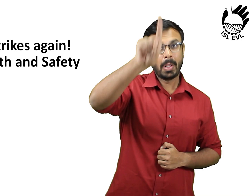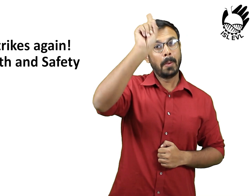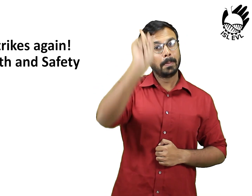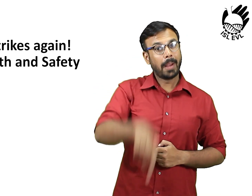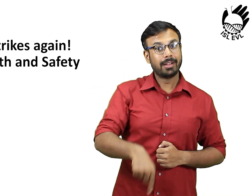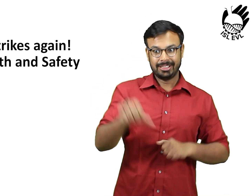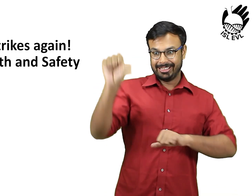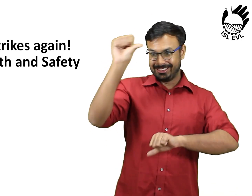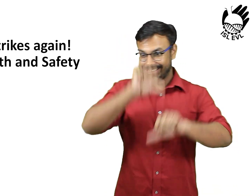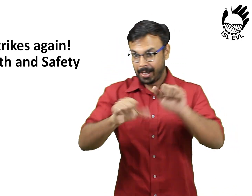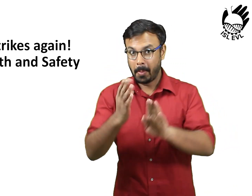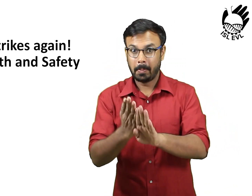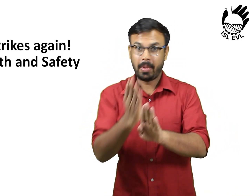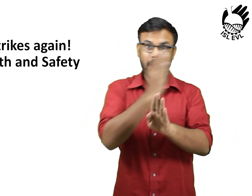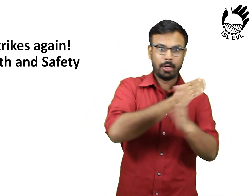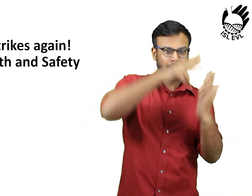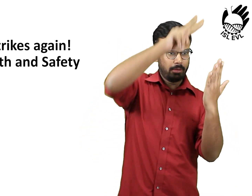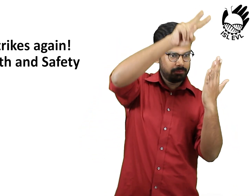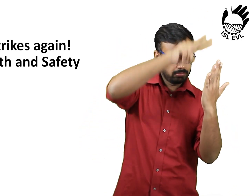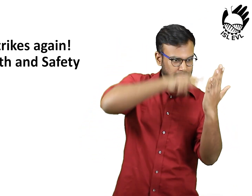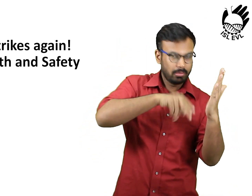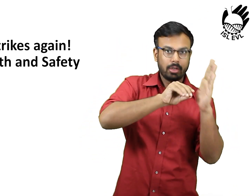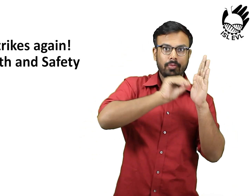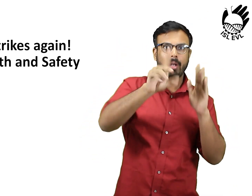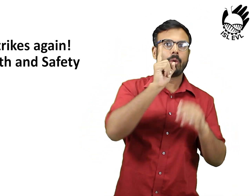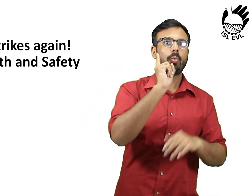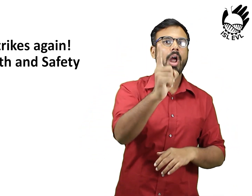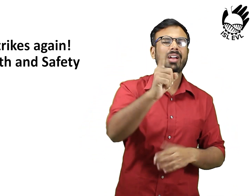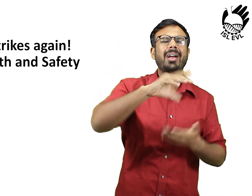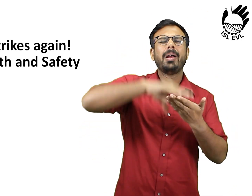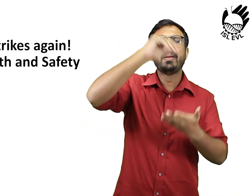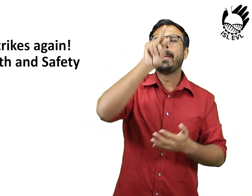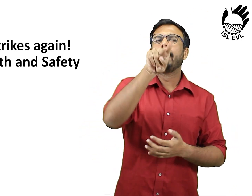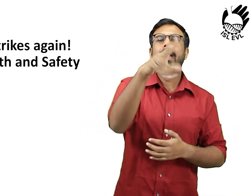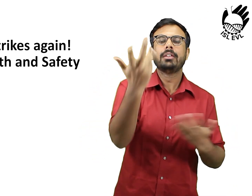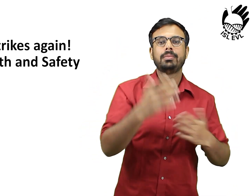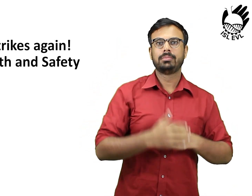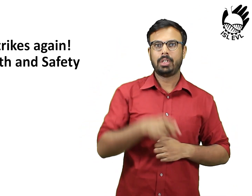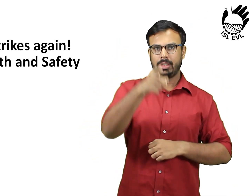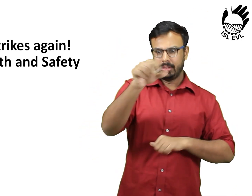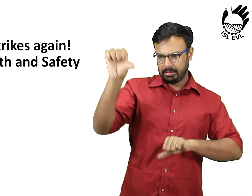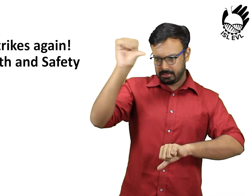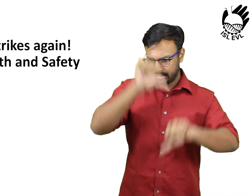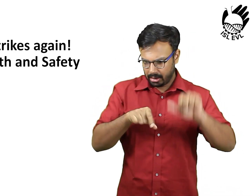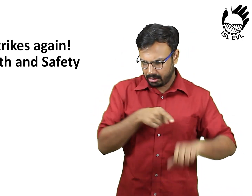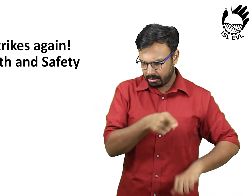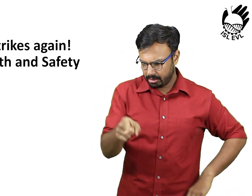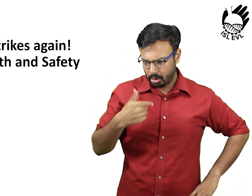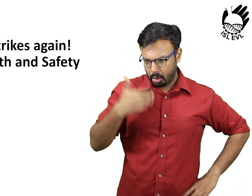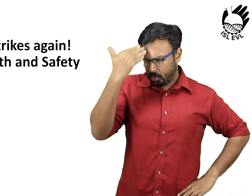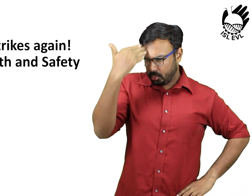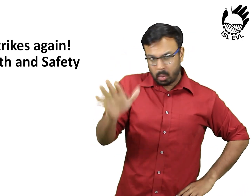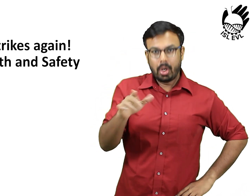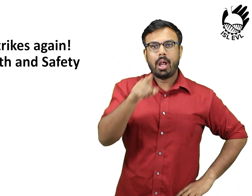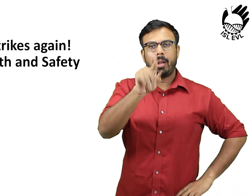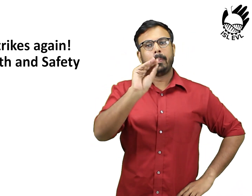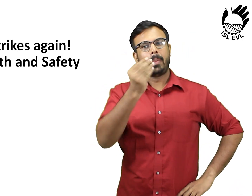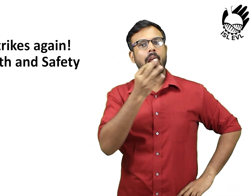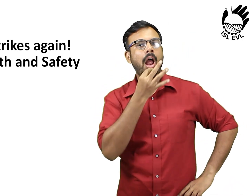his or her fingerprints or footprints, the police would be able to study the places and call the forensic identification